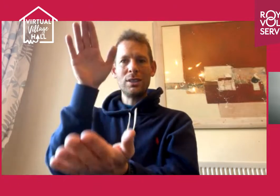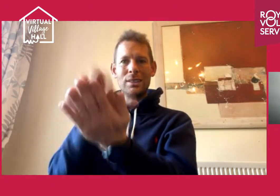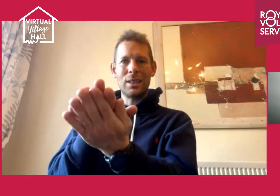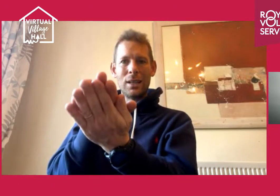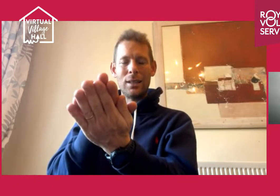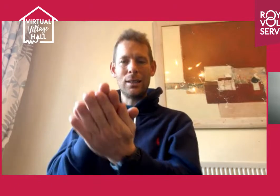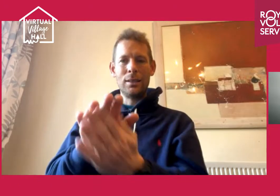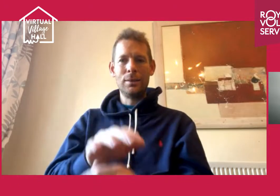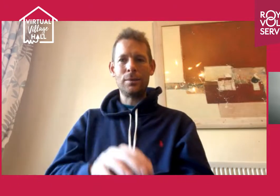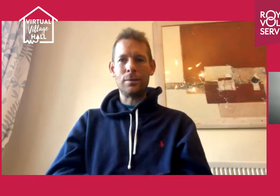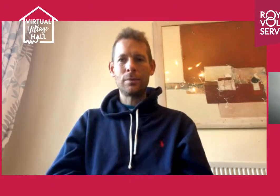Crocodile.